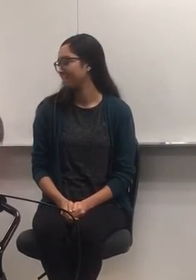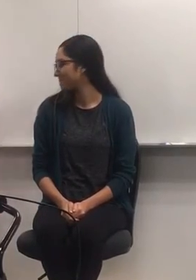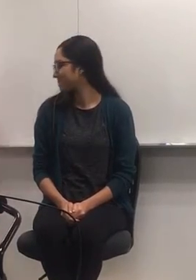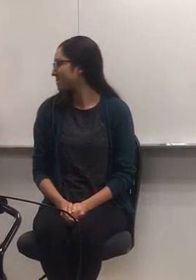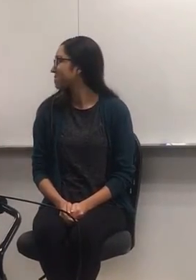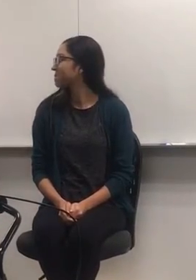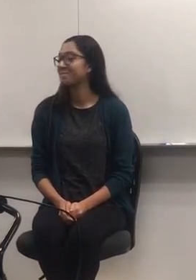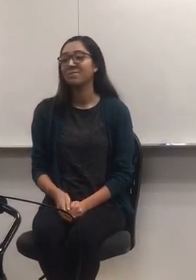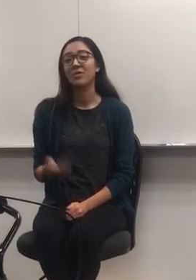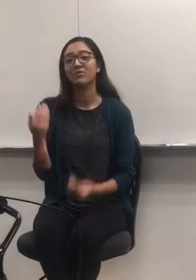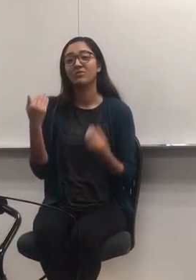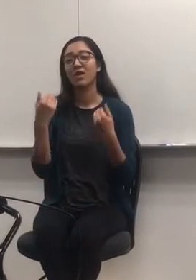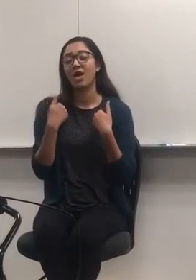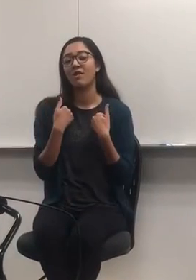We have